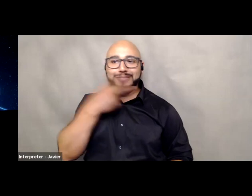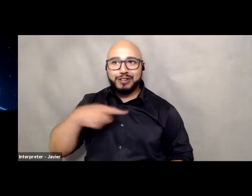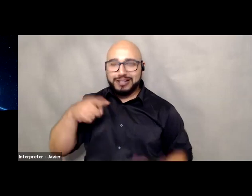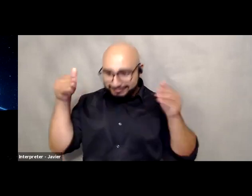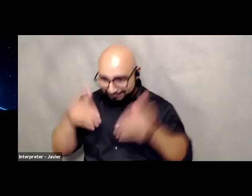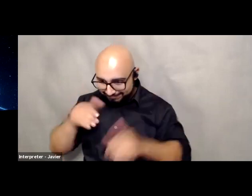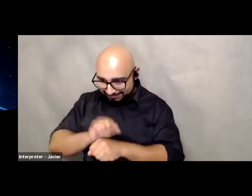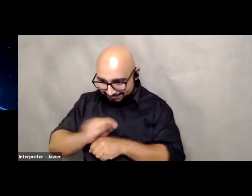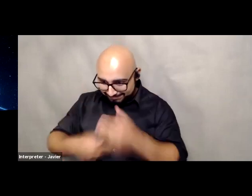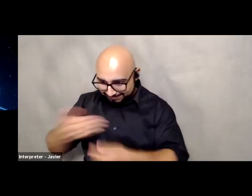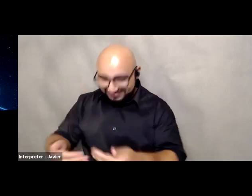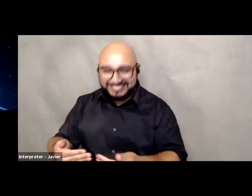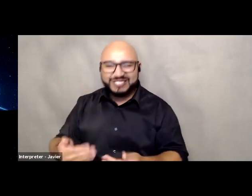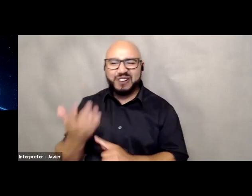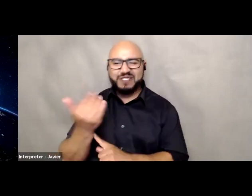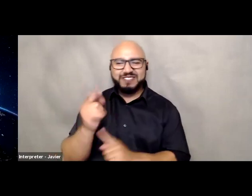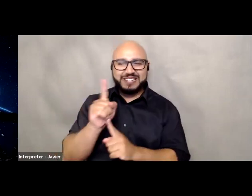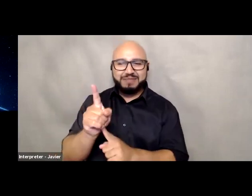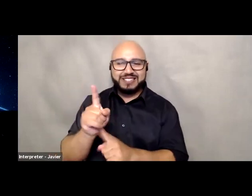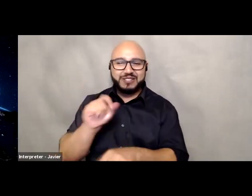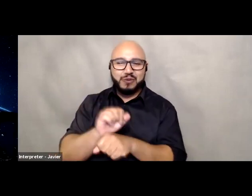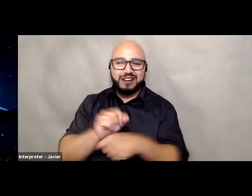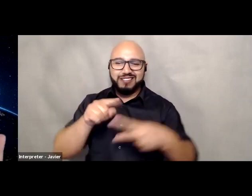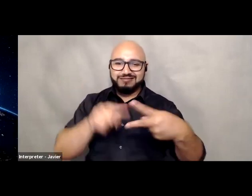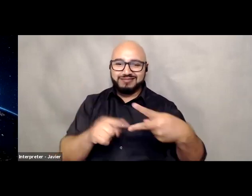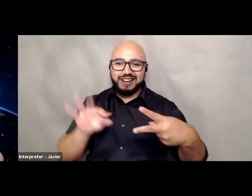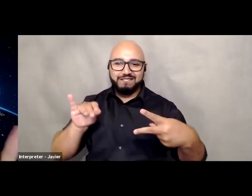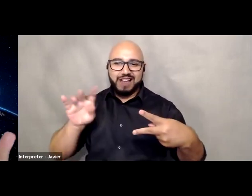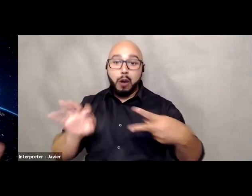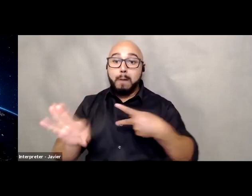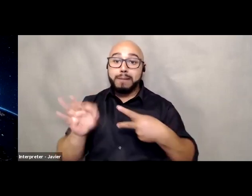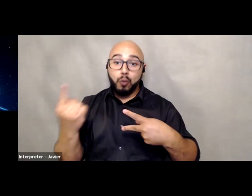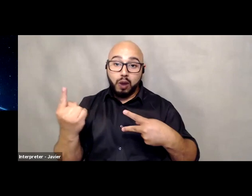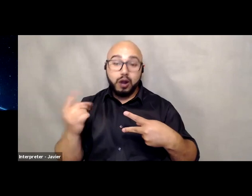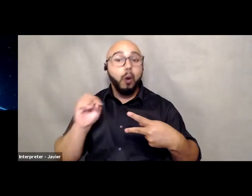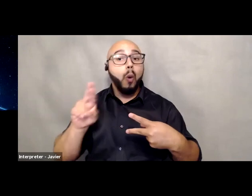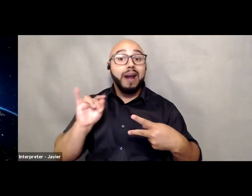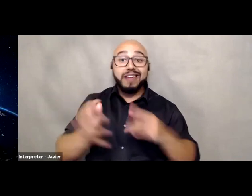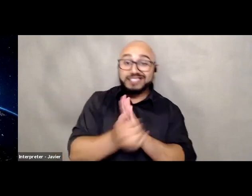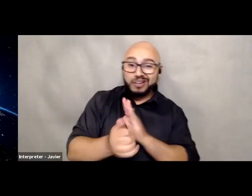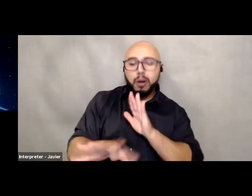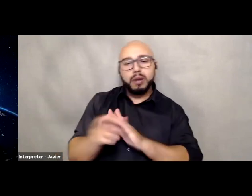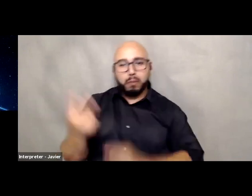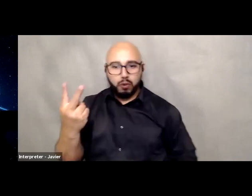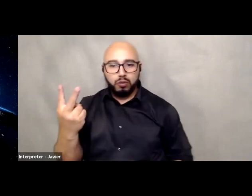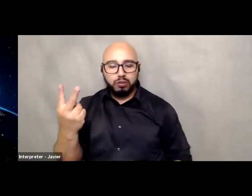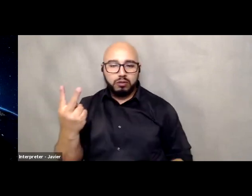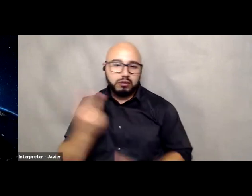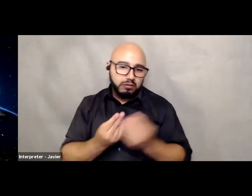to take another 15 minutes to work on these two files. Pick one or both, and we'll hop back on.